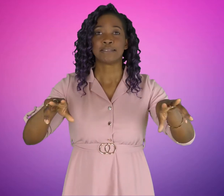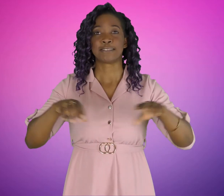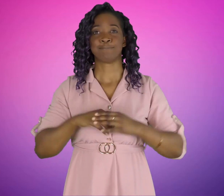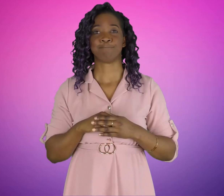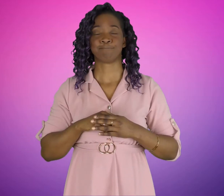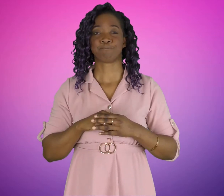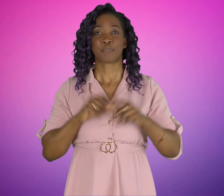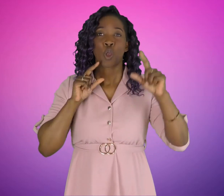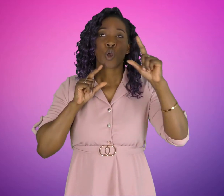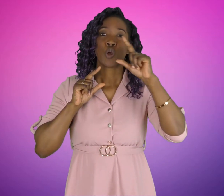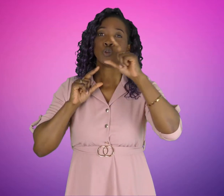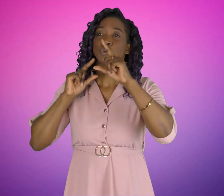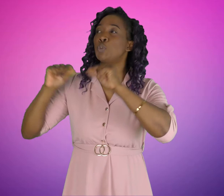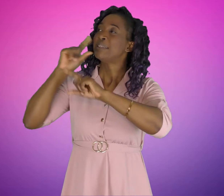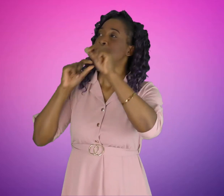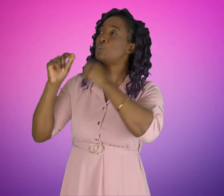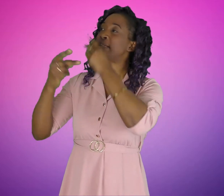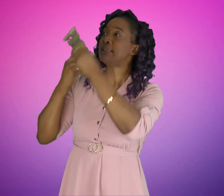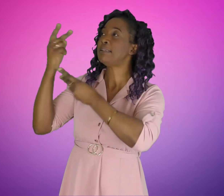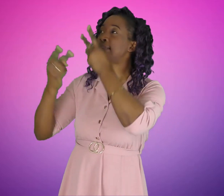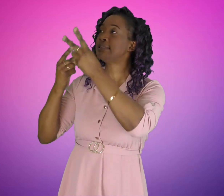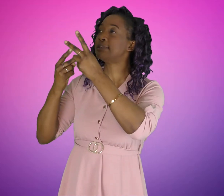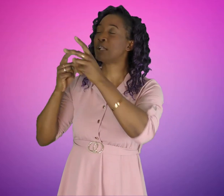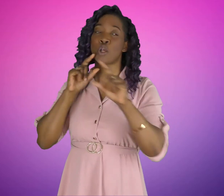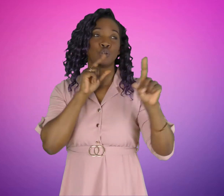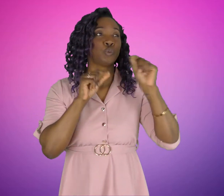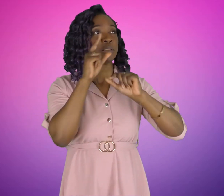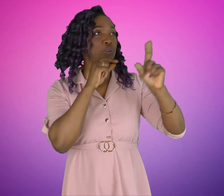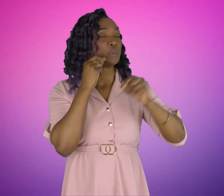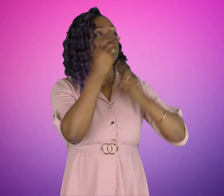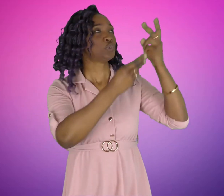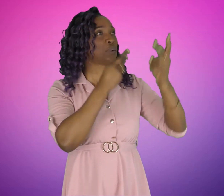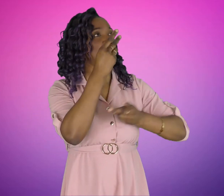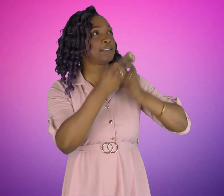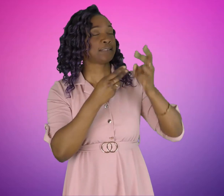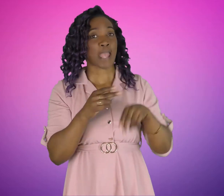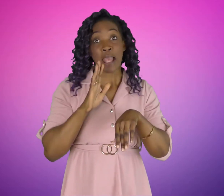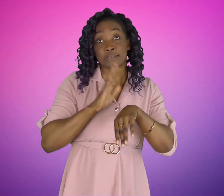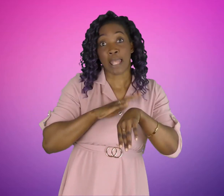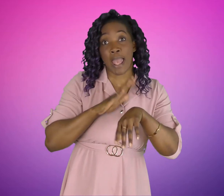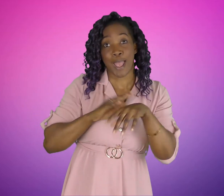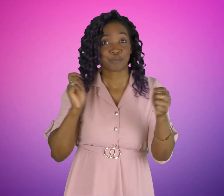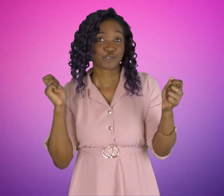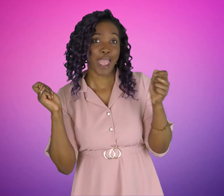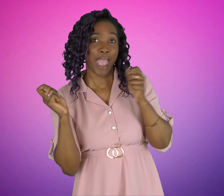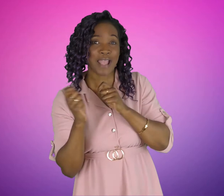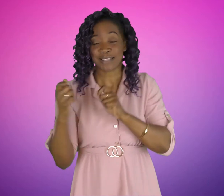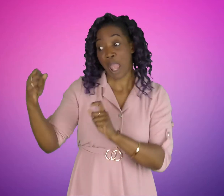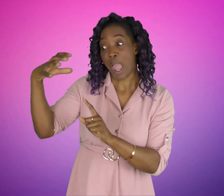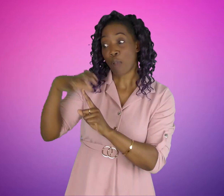Tweet, tweet, tweet, tweet, tweet, tweet. Times they are a-changing. The Emperor's engaging with a random